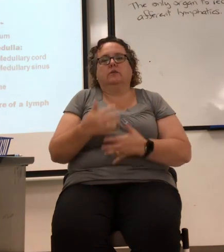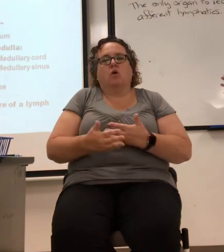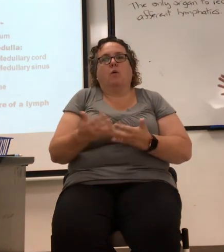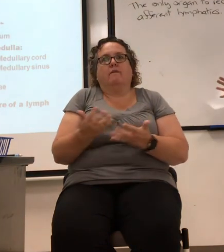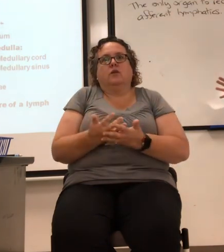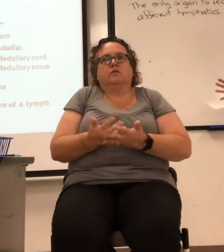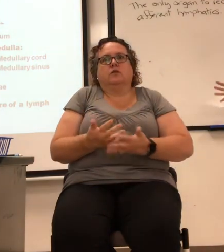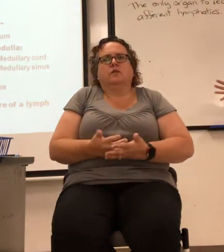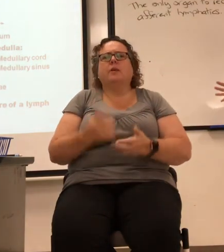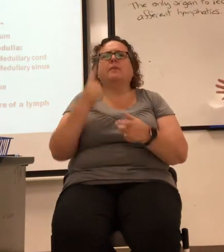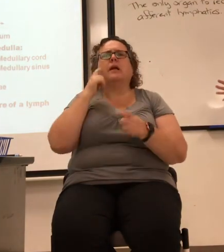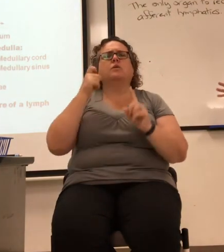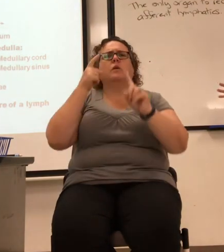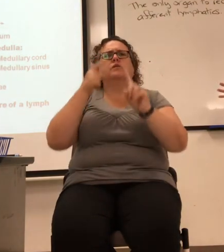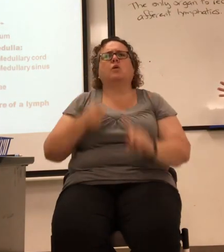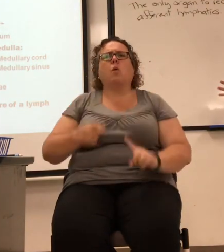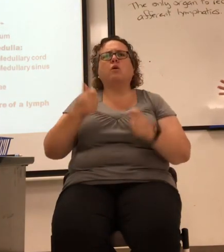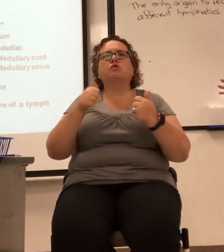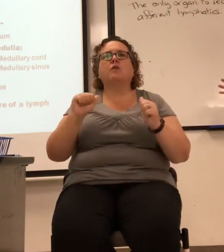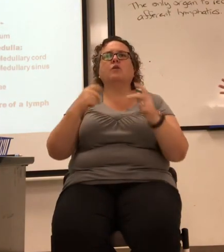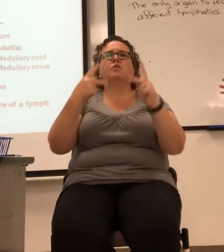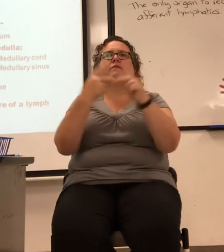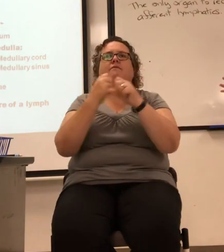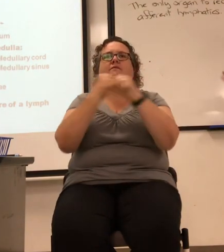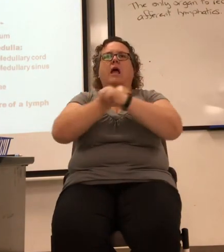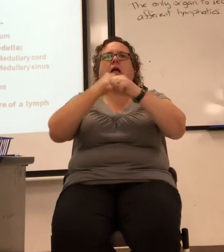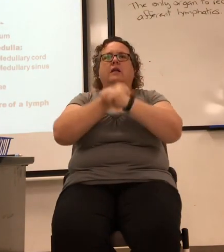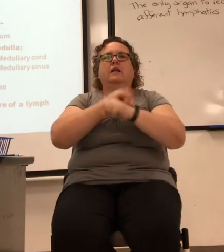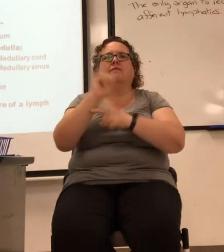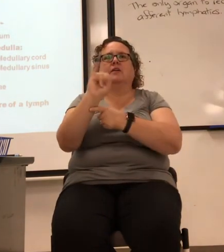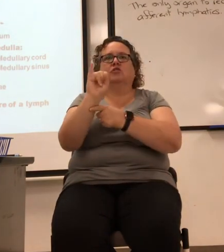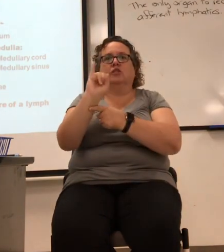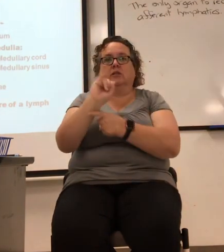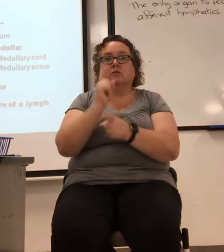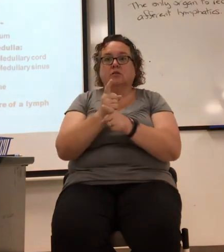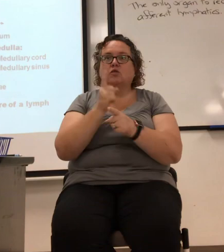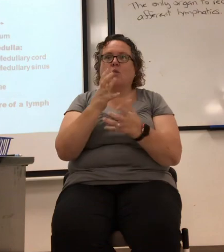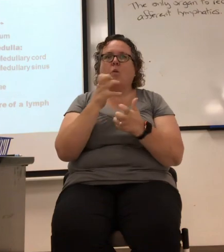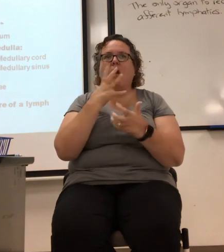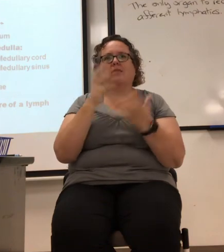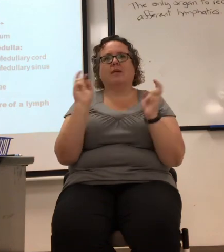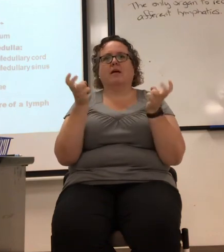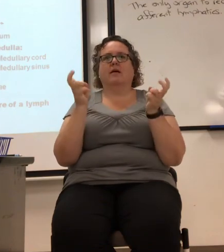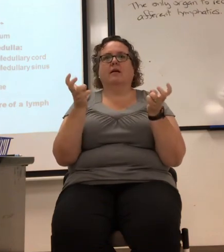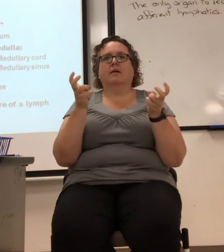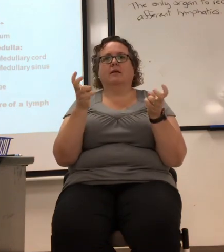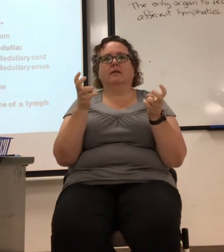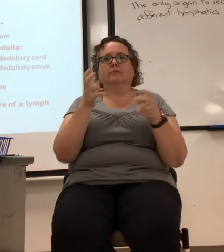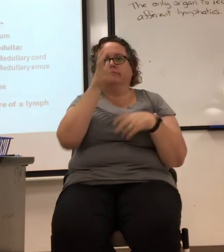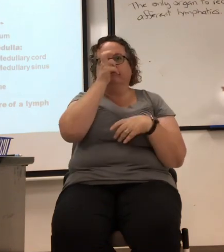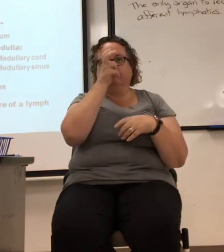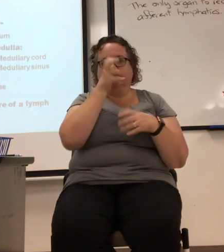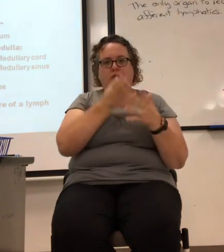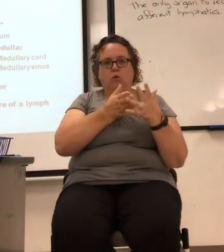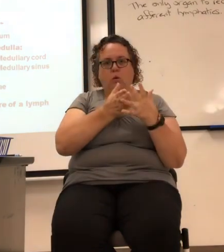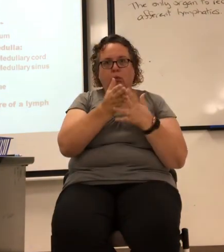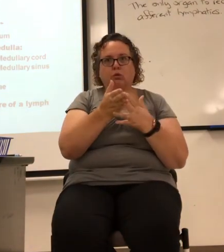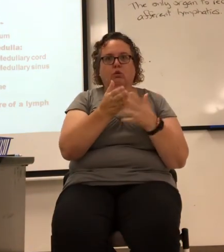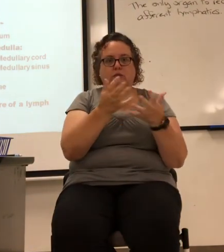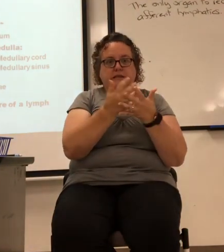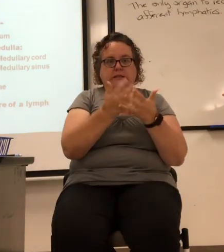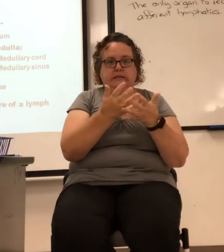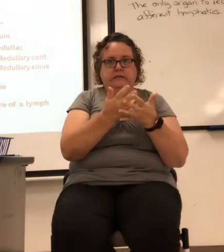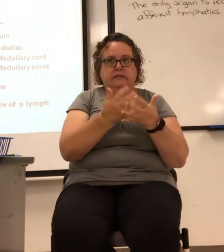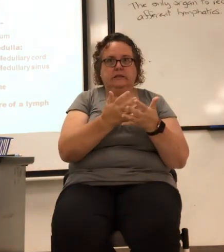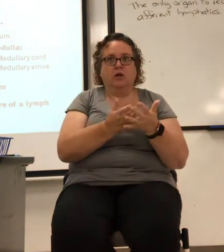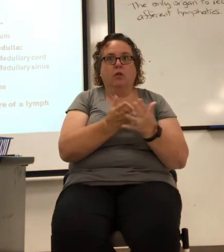Because remember, what's the goal here? You're trying to fight infection. So it's like you want to like put the bad guys that are floating in your lymph through as many lymph nodes as